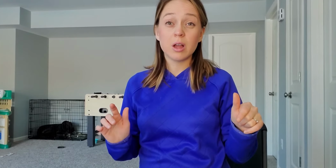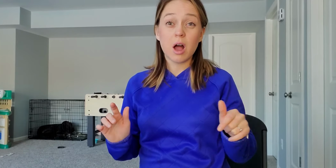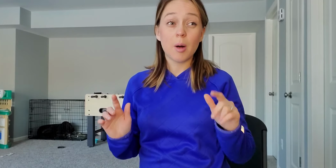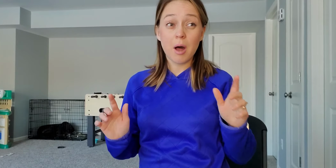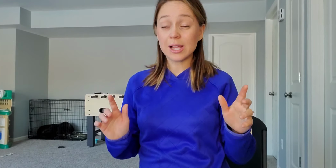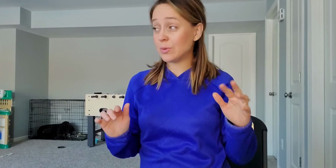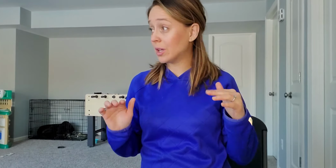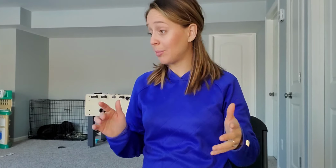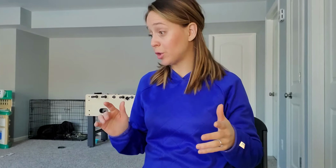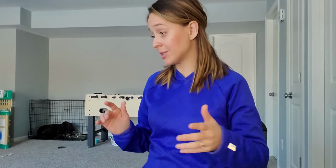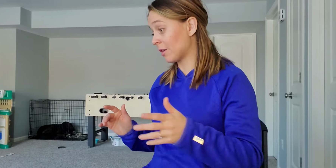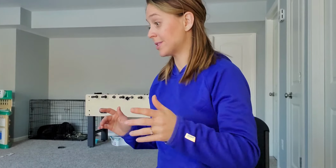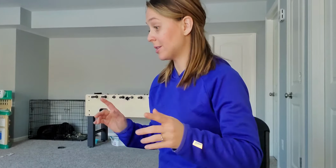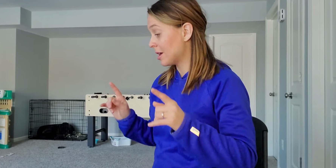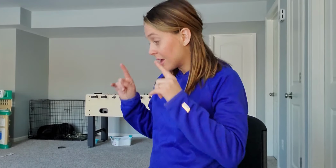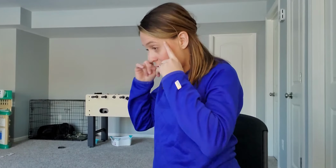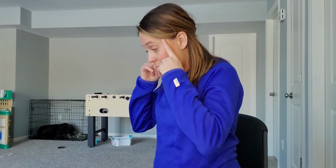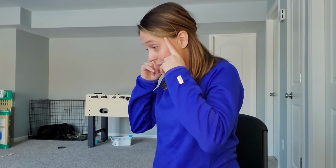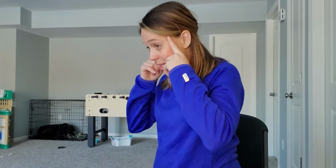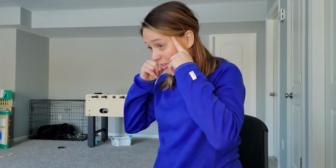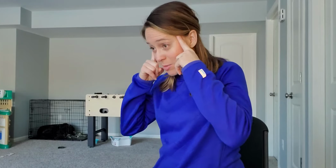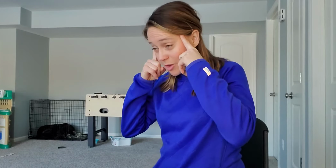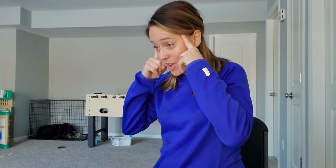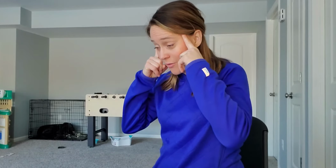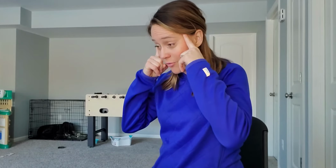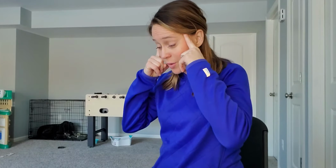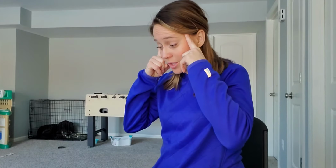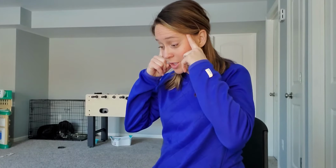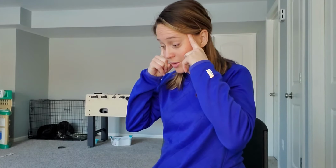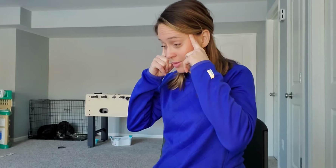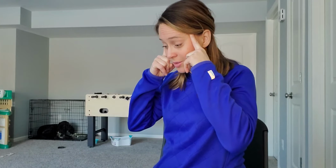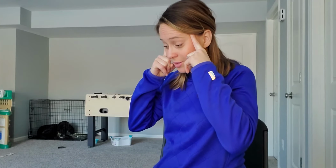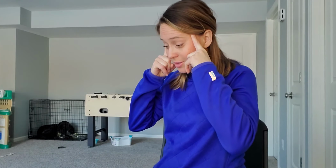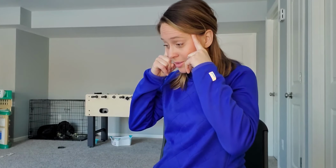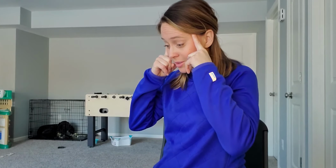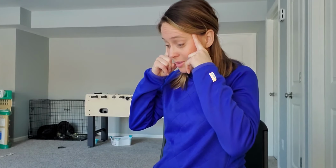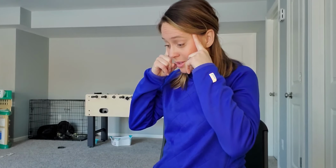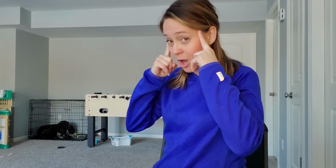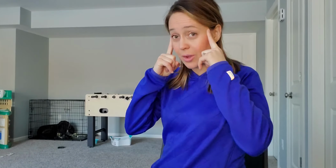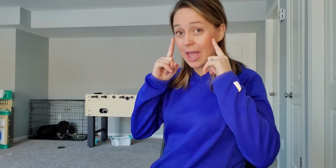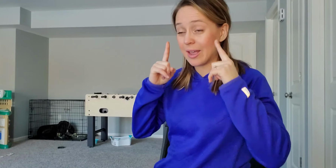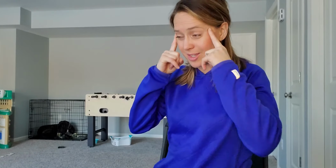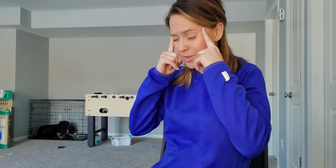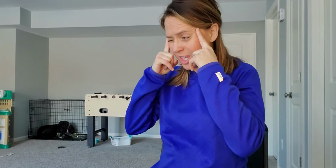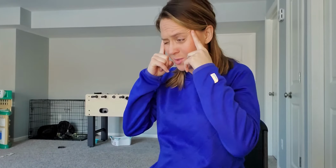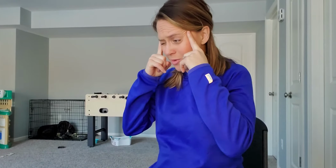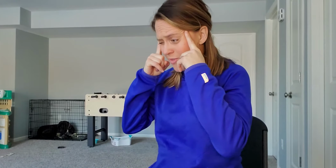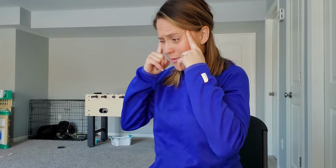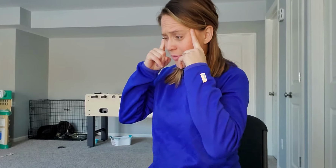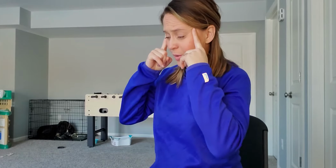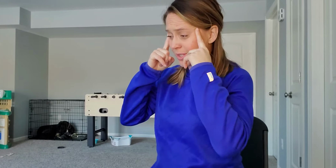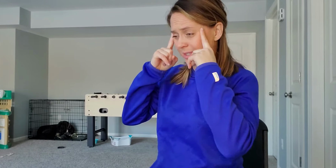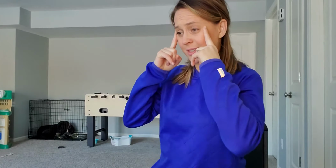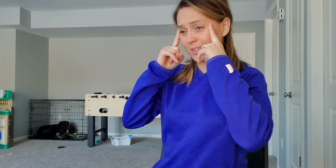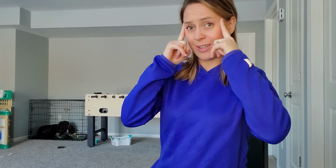I'll pause and we can unmute ourselves. Can you guys think of some of your favorite foods too? Okay, so think of some of your favorite foods.